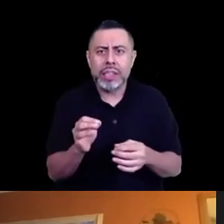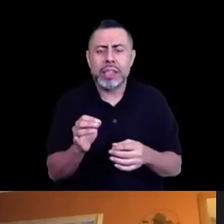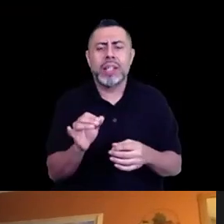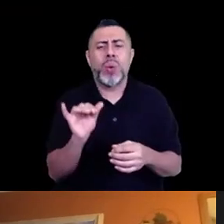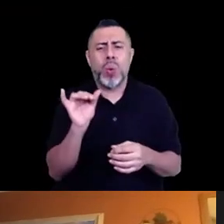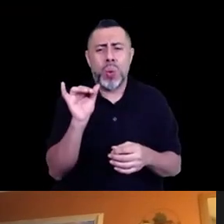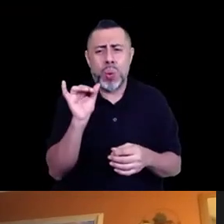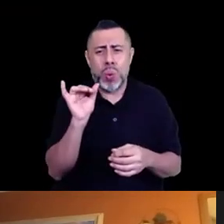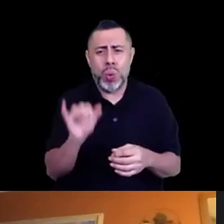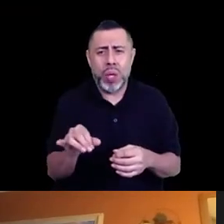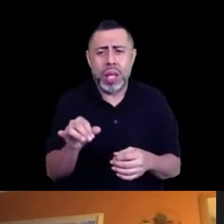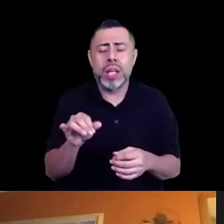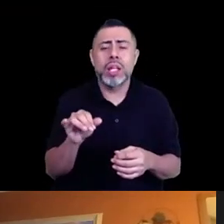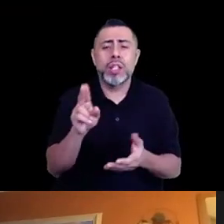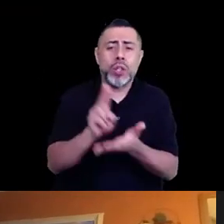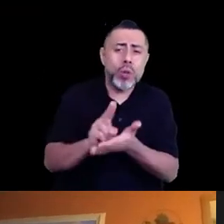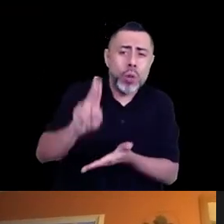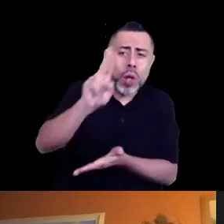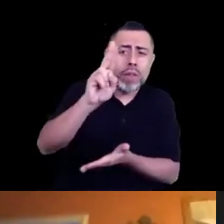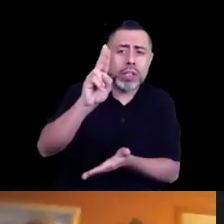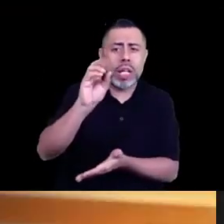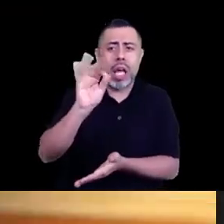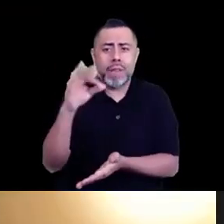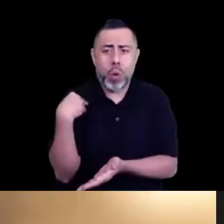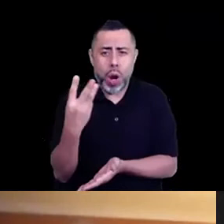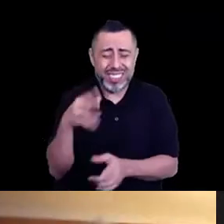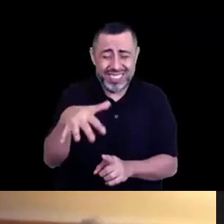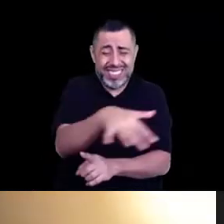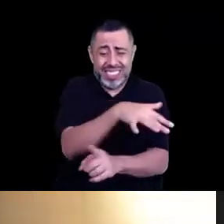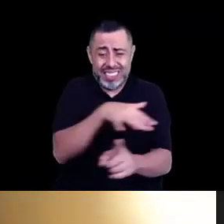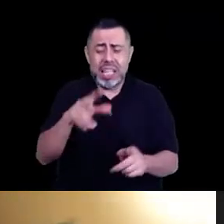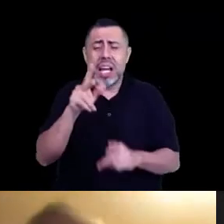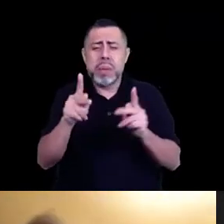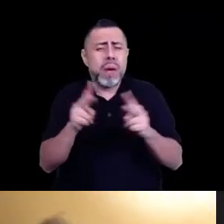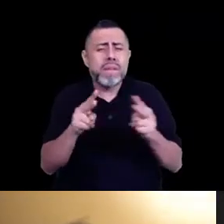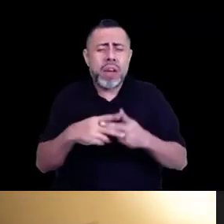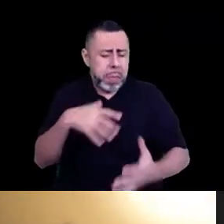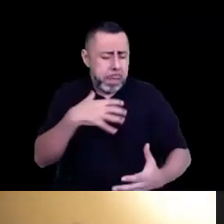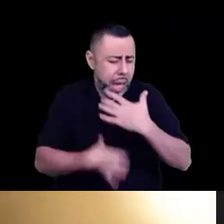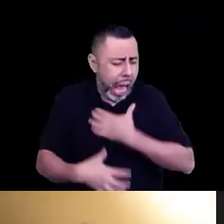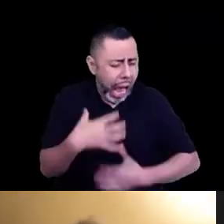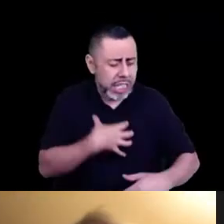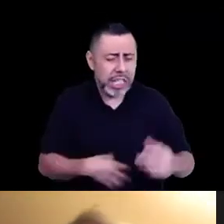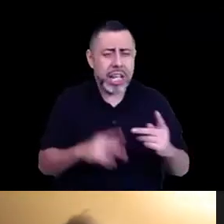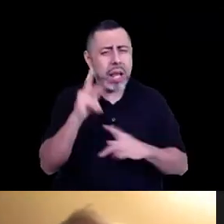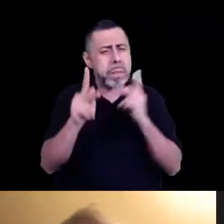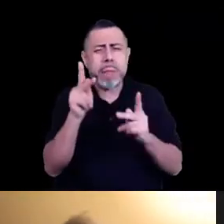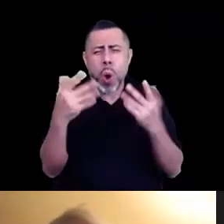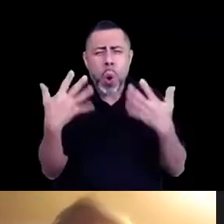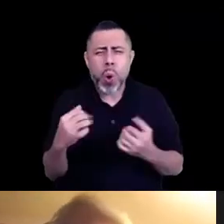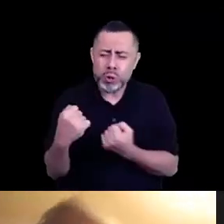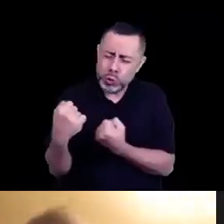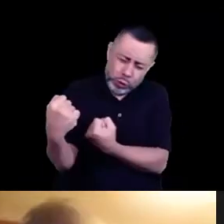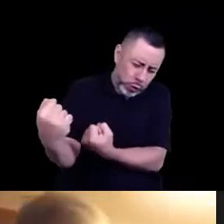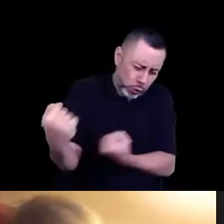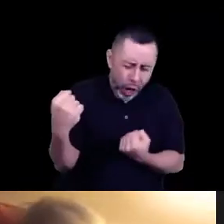up at University of Washington and all around, and people that were so fervently, you know, for the